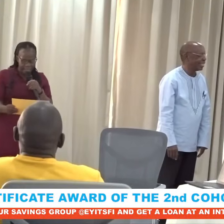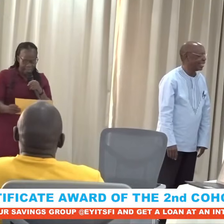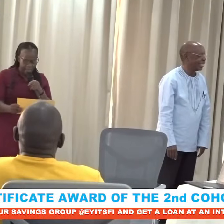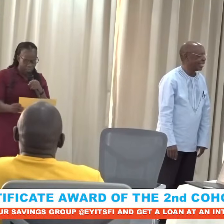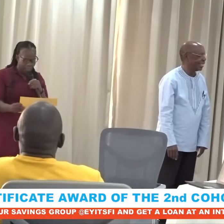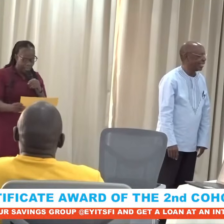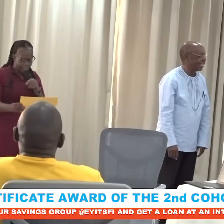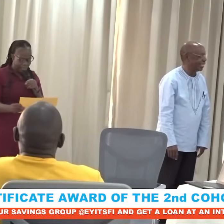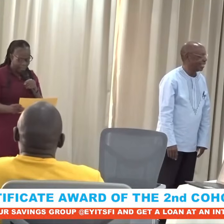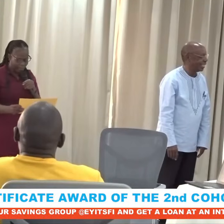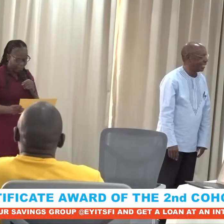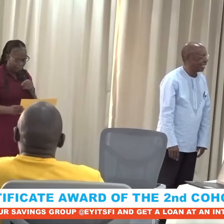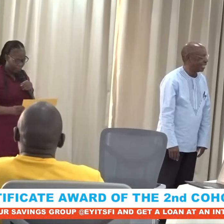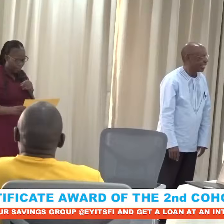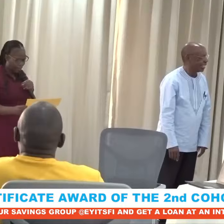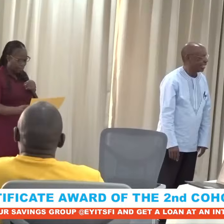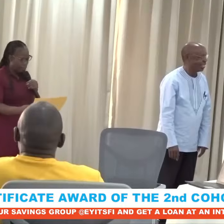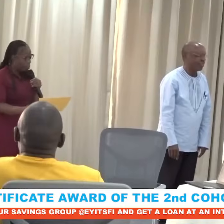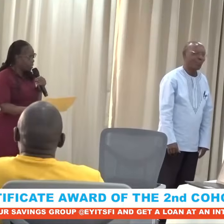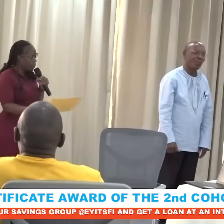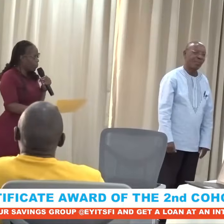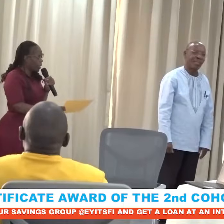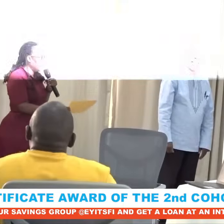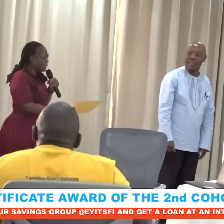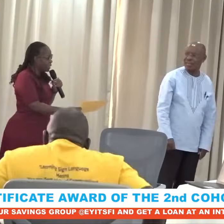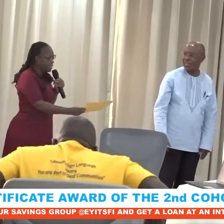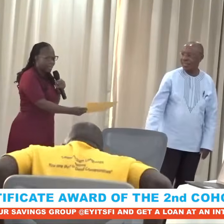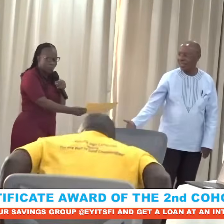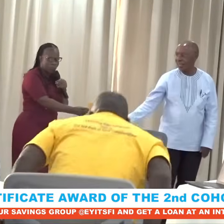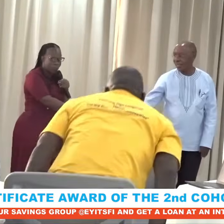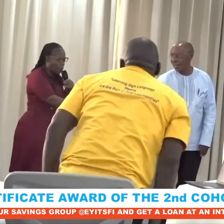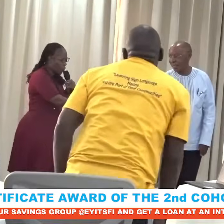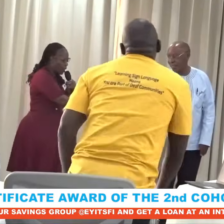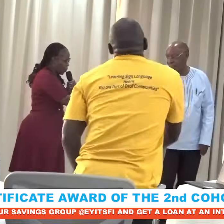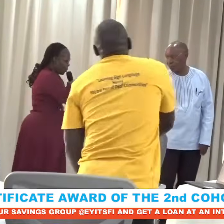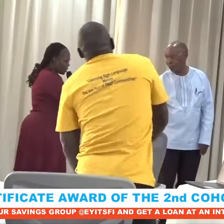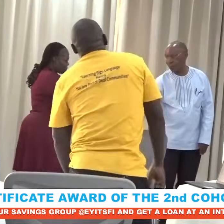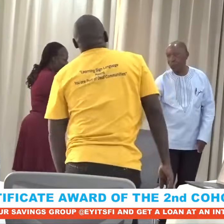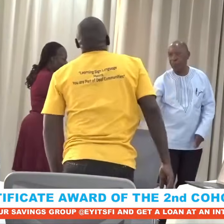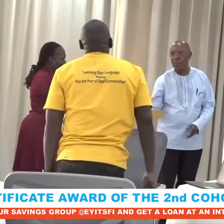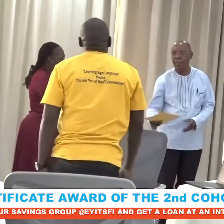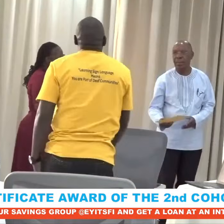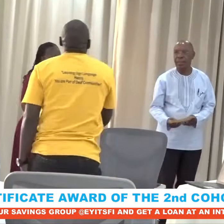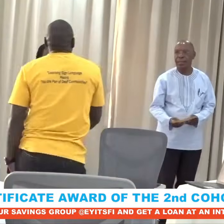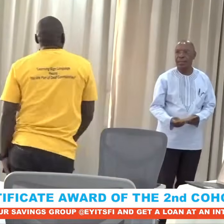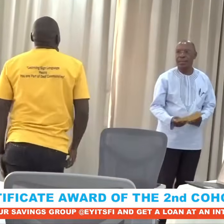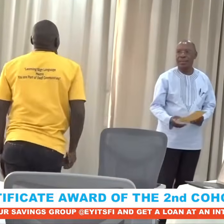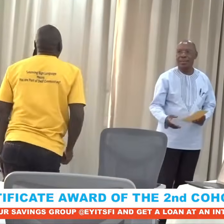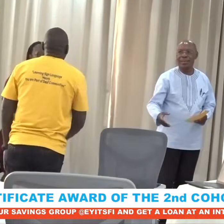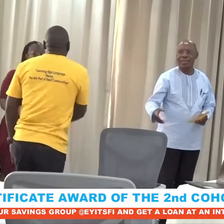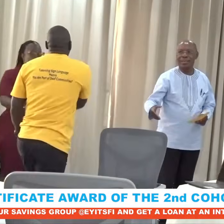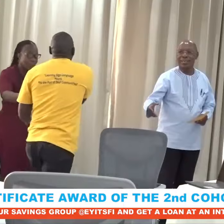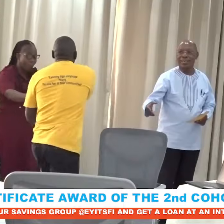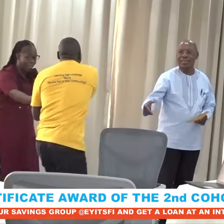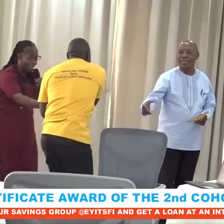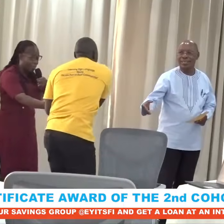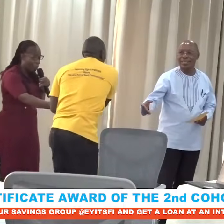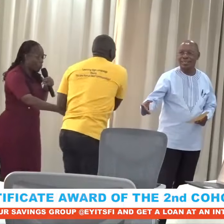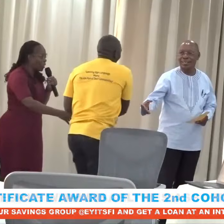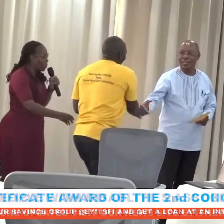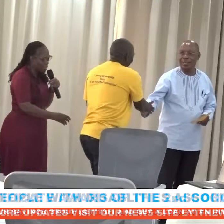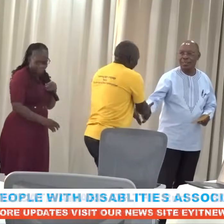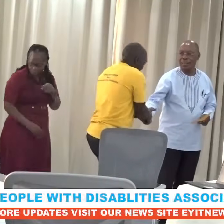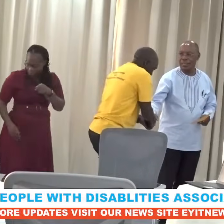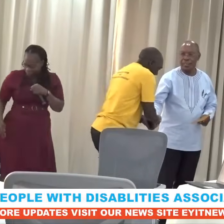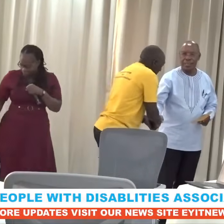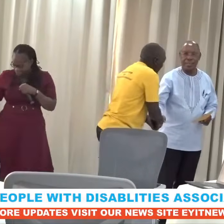appreciating Julius Mutagubia. He's also a good supporter. He's requesting to do a